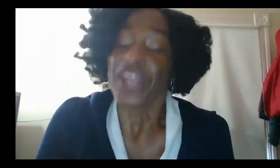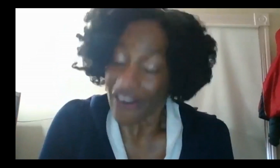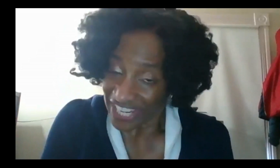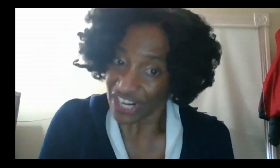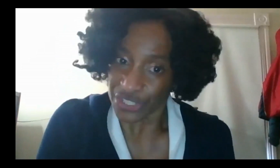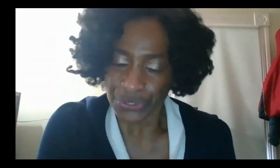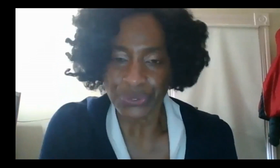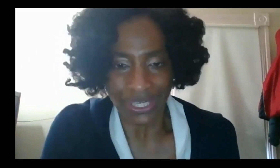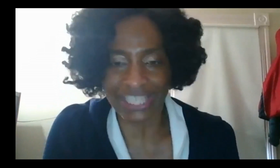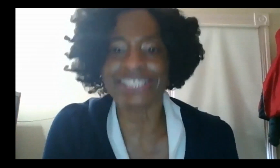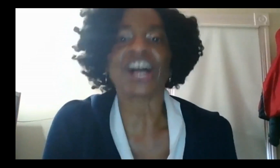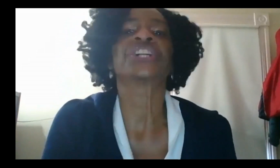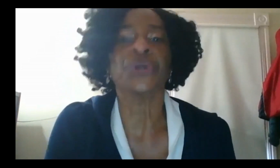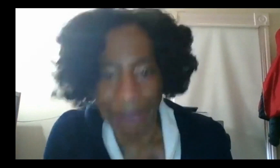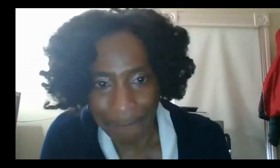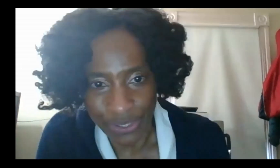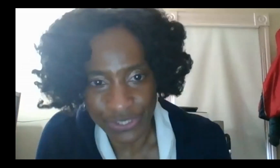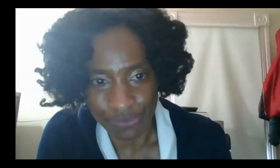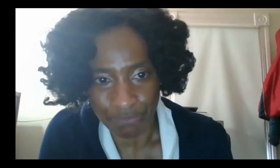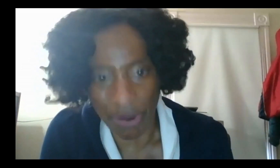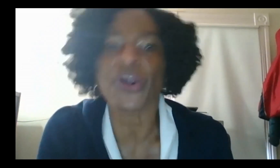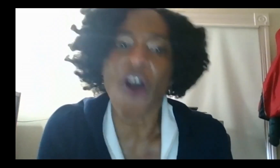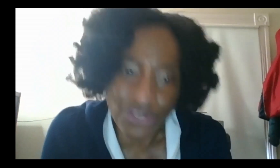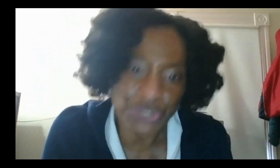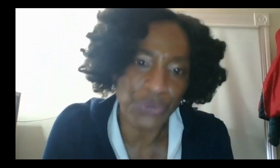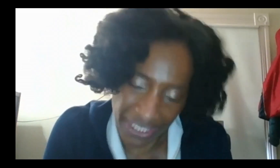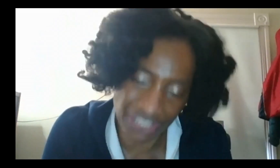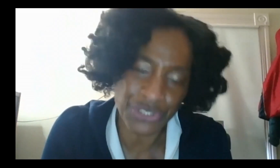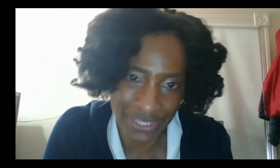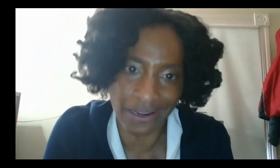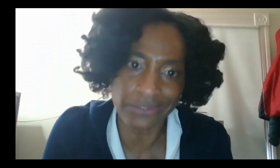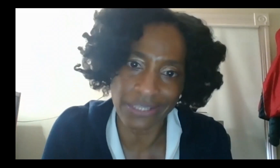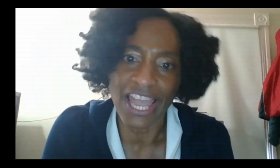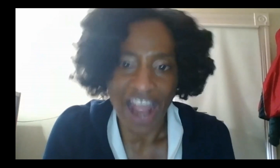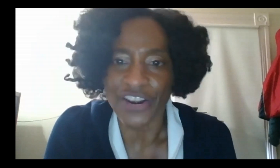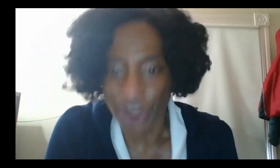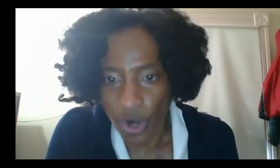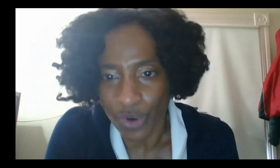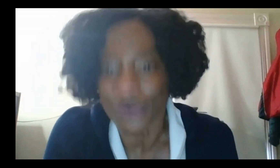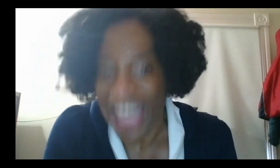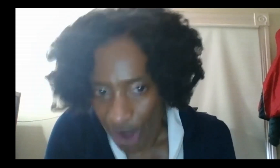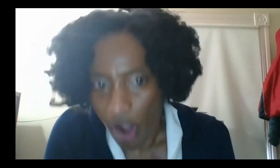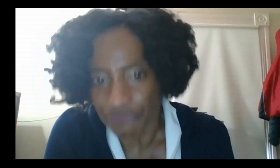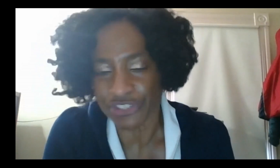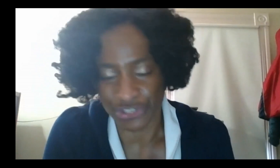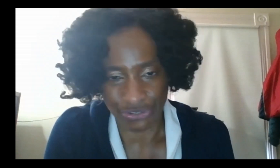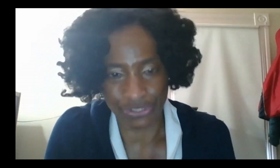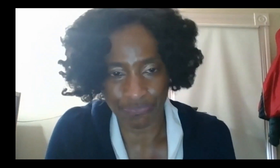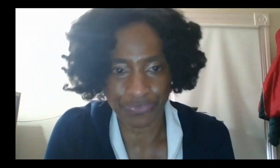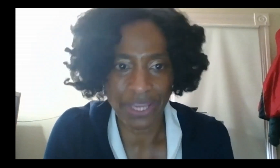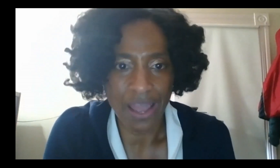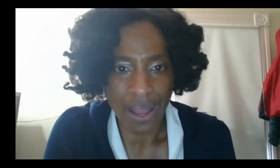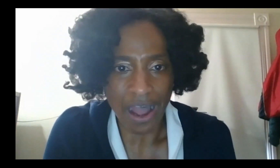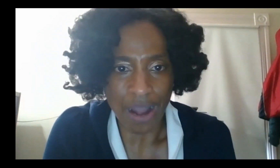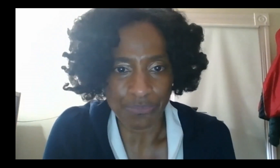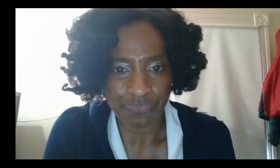So we are here to induct new members, but we're also here to induct our inaugural officers.